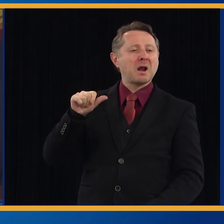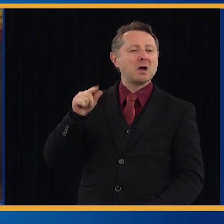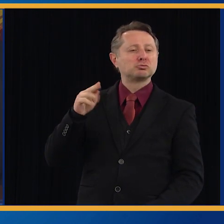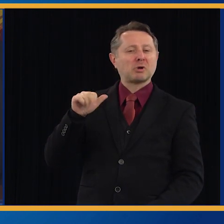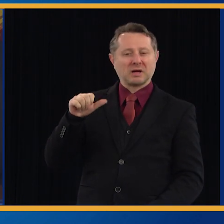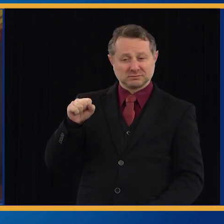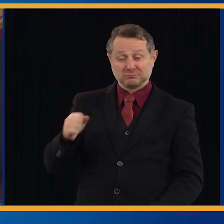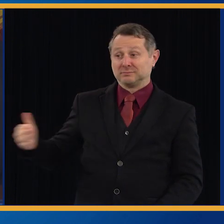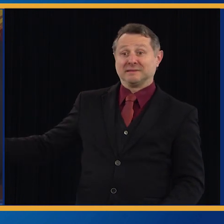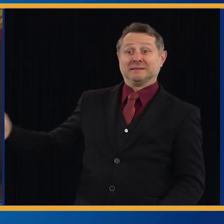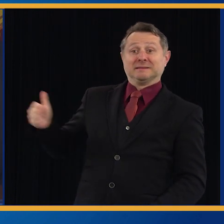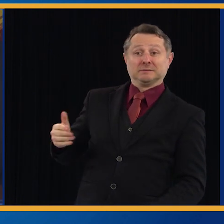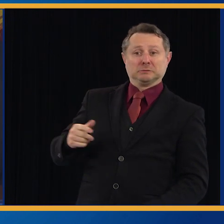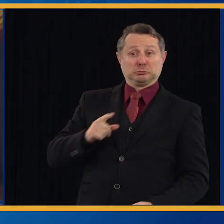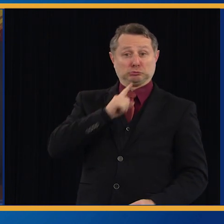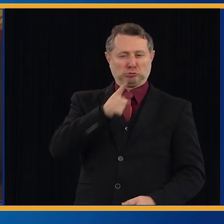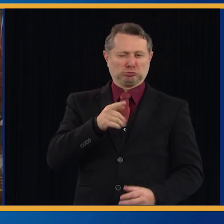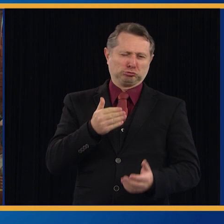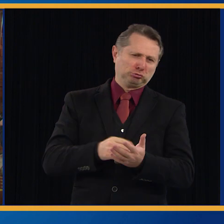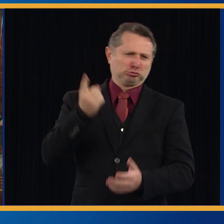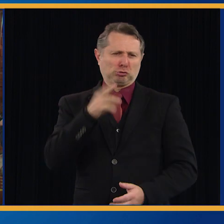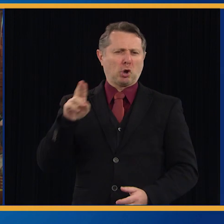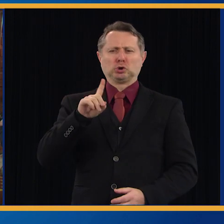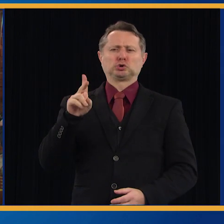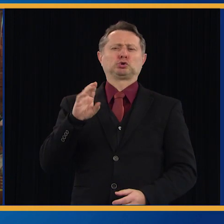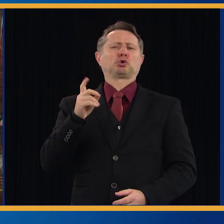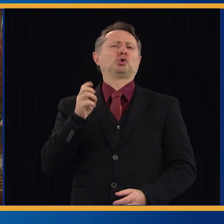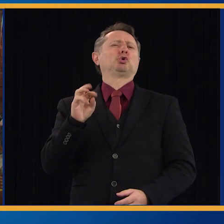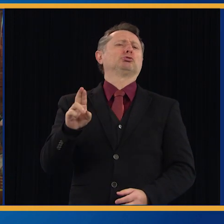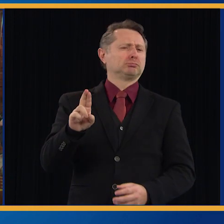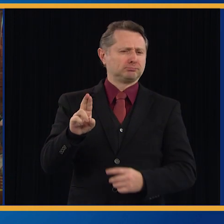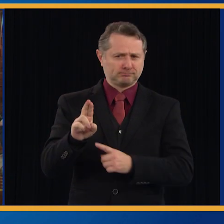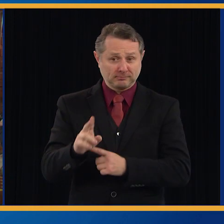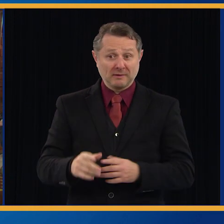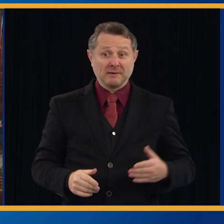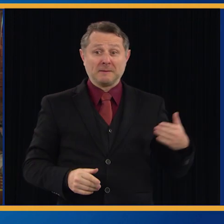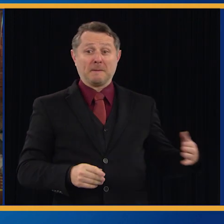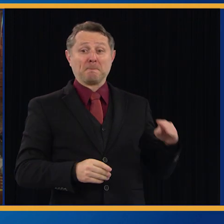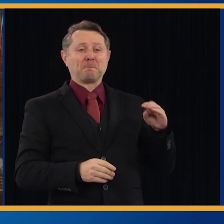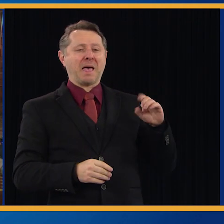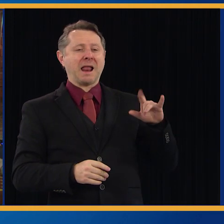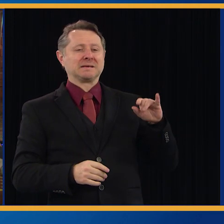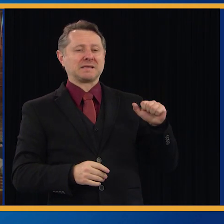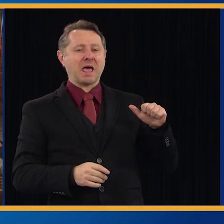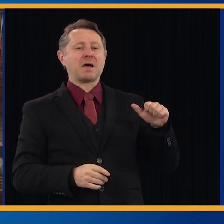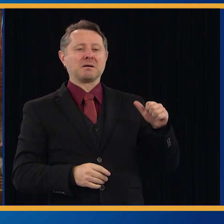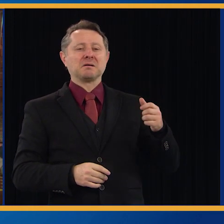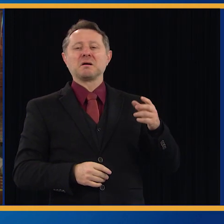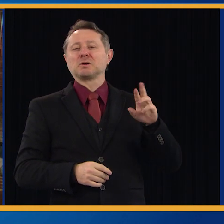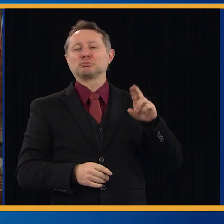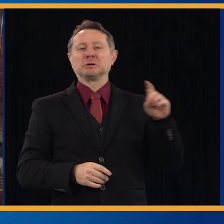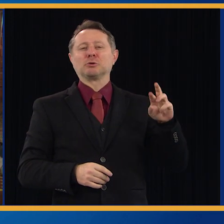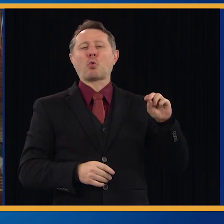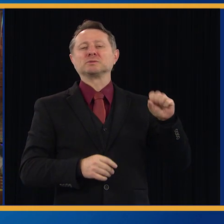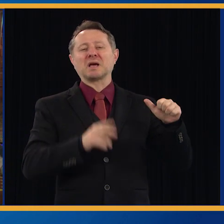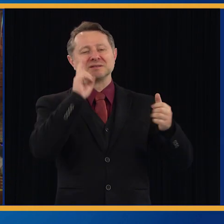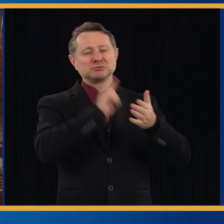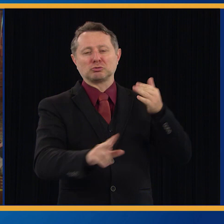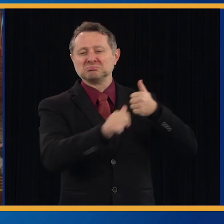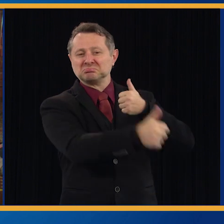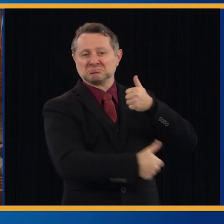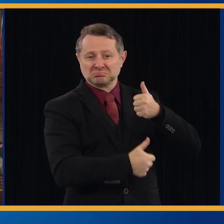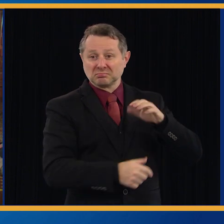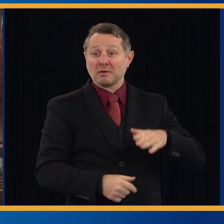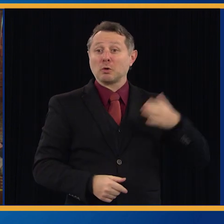doctor, Dr. Howard Zucker. To my left, Melissa DeRosa, Secretary to the Governor. To her left, Robert Mojica, Budget